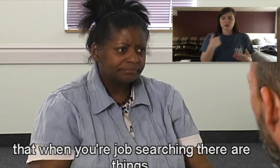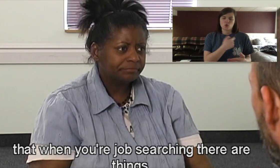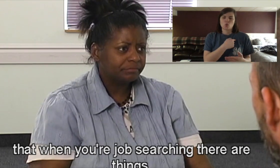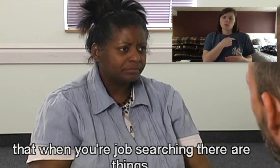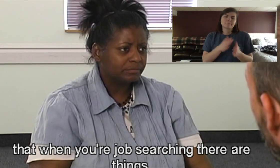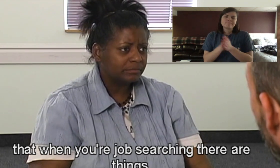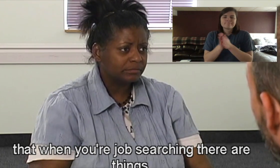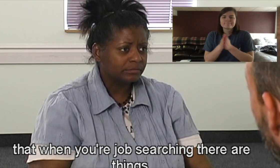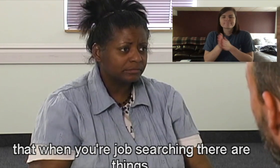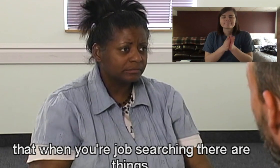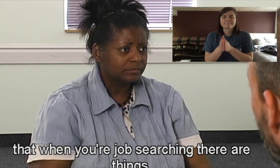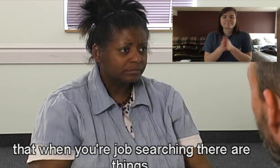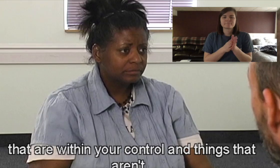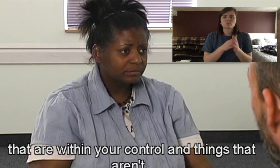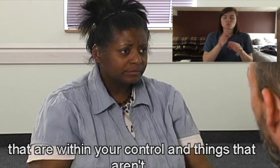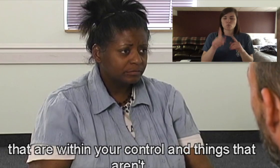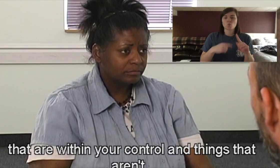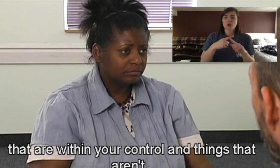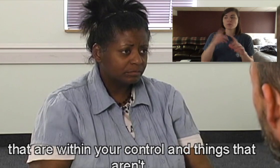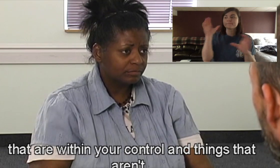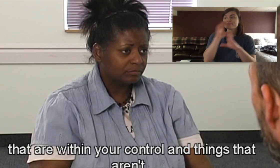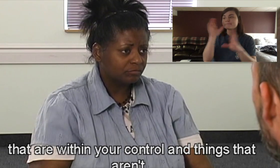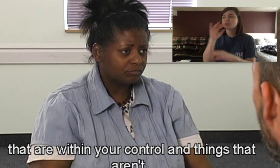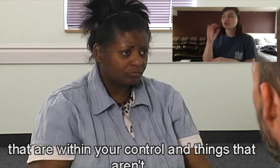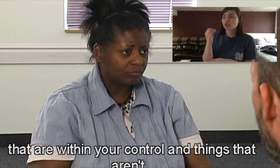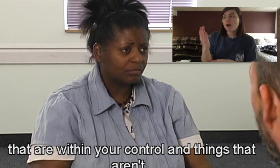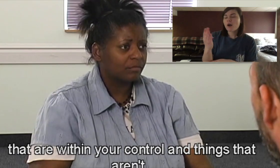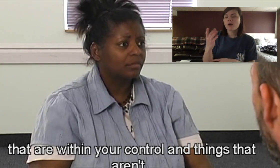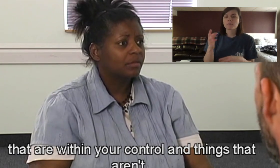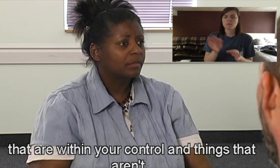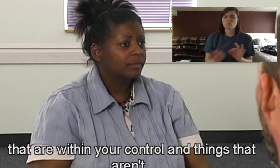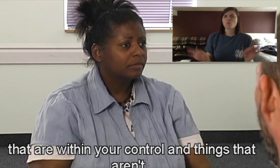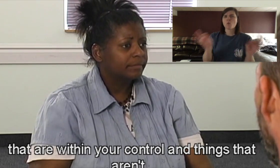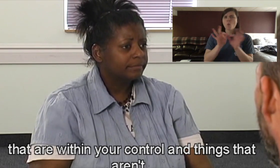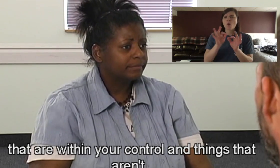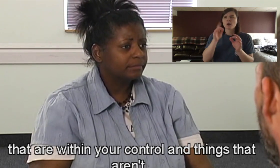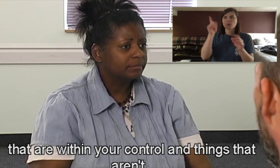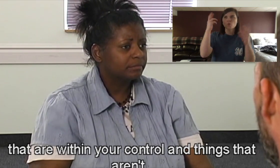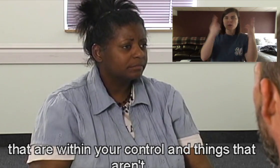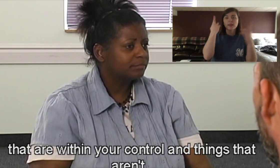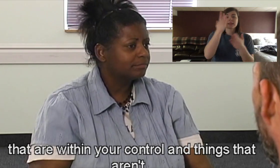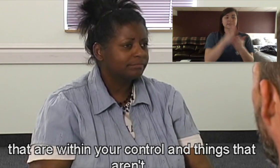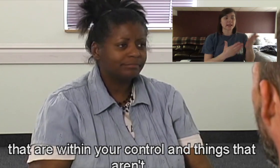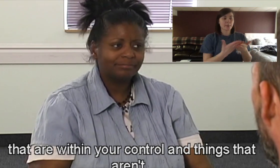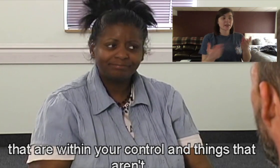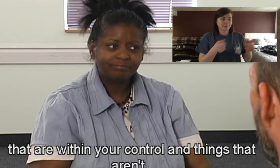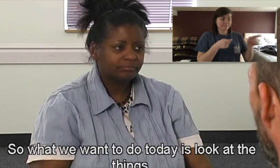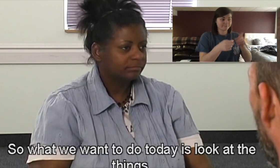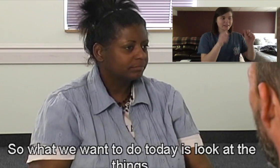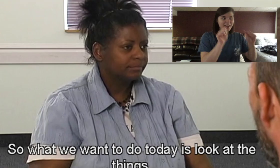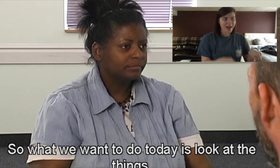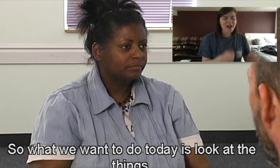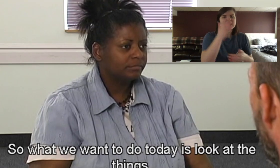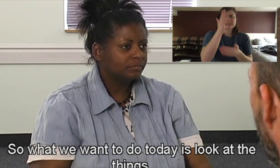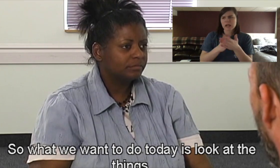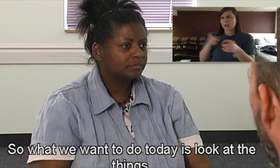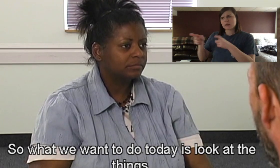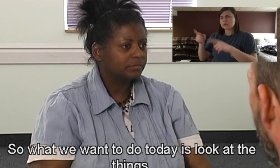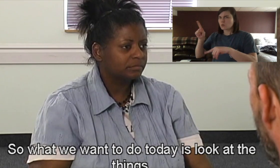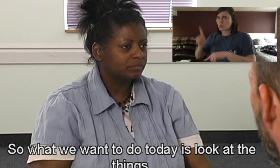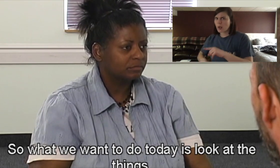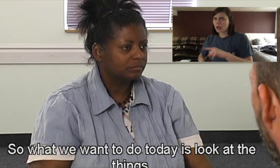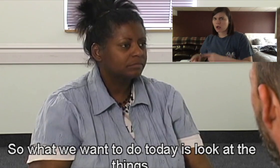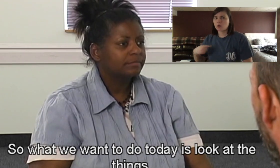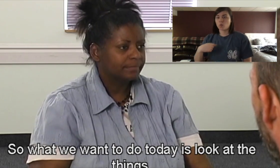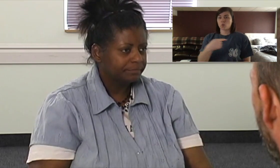by is that when you're job searching, there are things that are within your control and things that aren't. So,